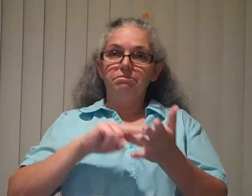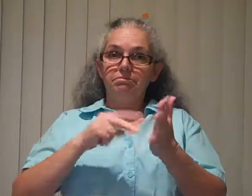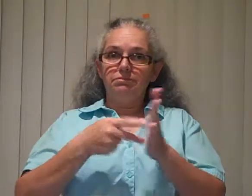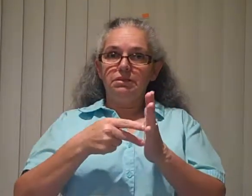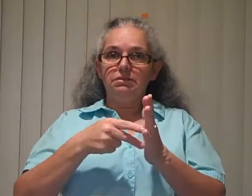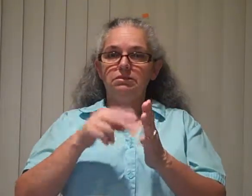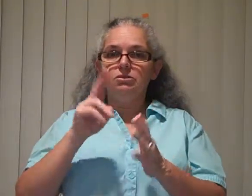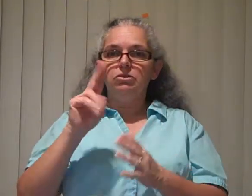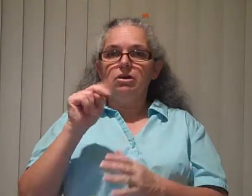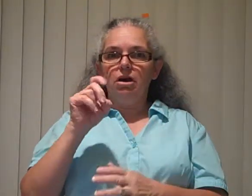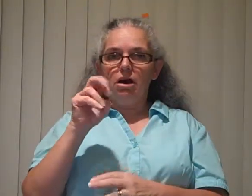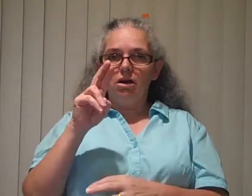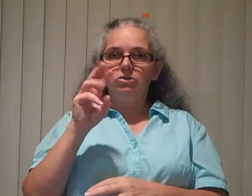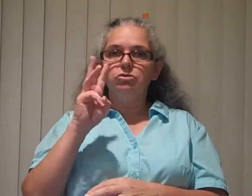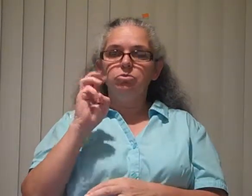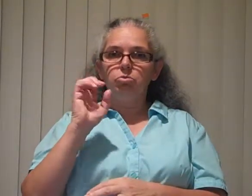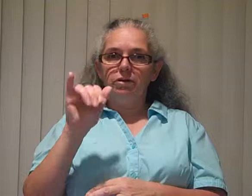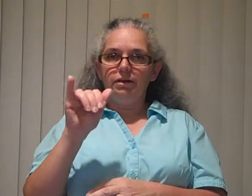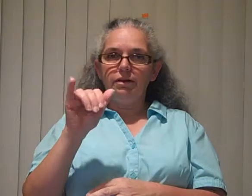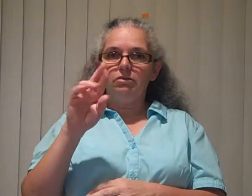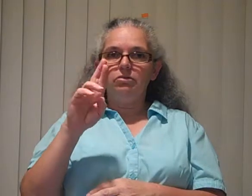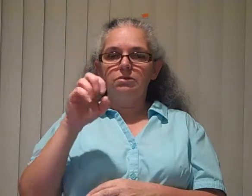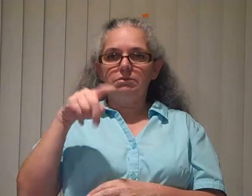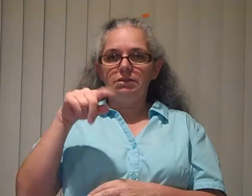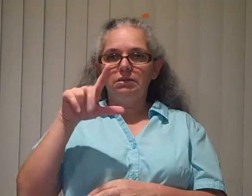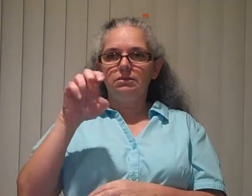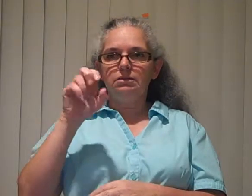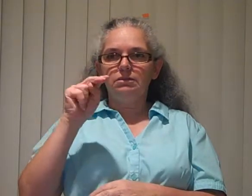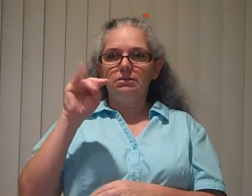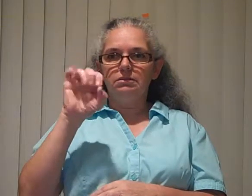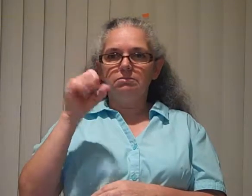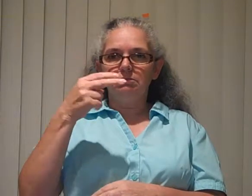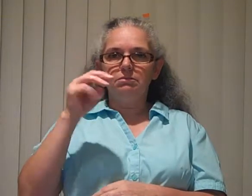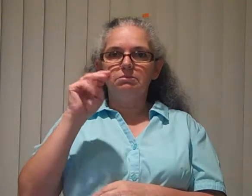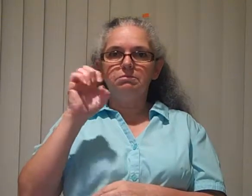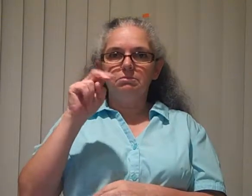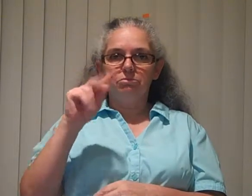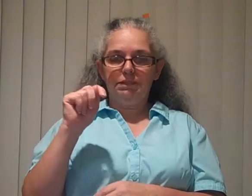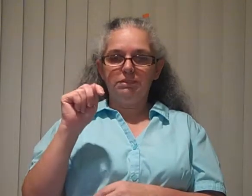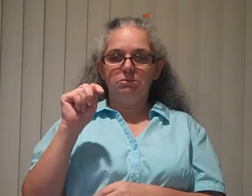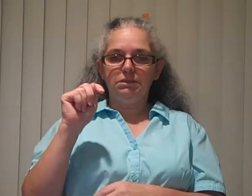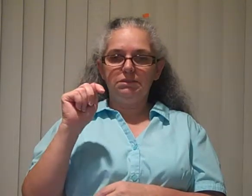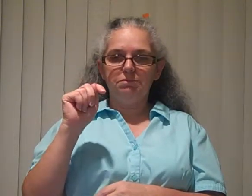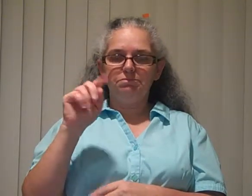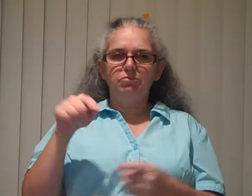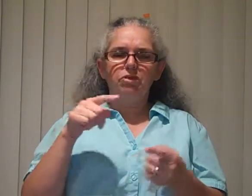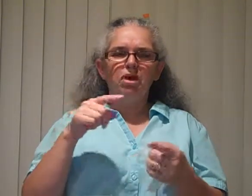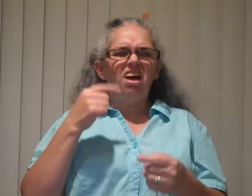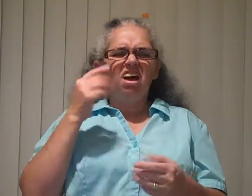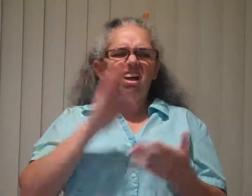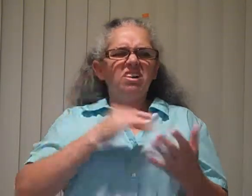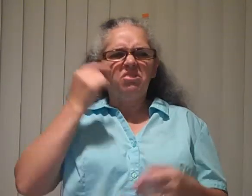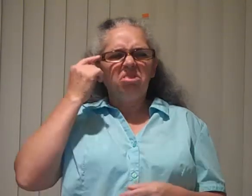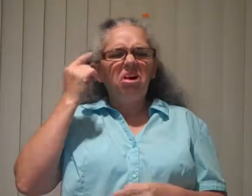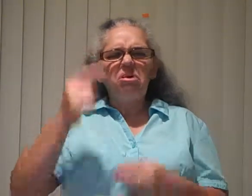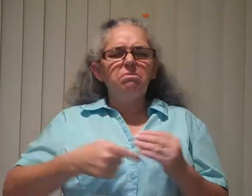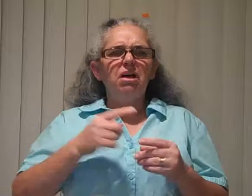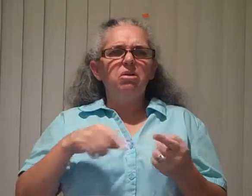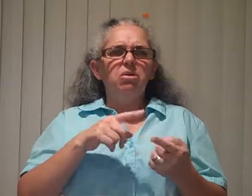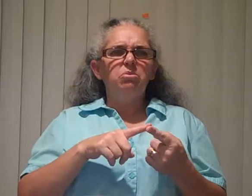when I first joined the Navy, I guess I never gave it much thought, but when a ship stays out at sea for an extended period and you start